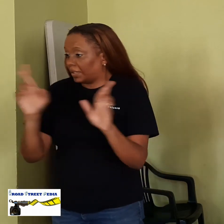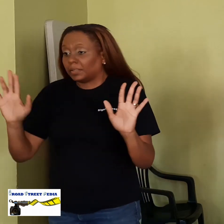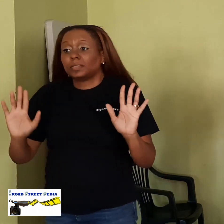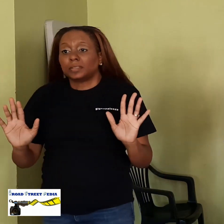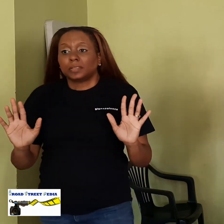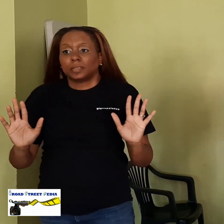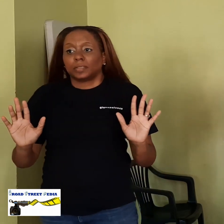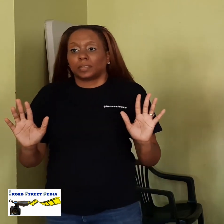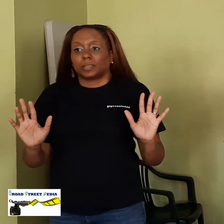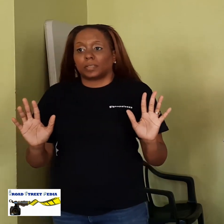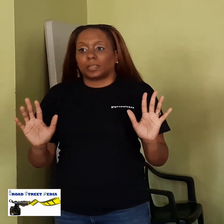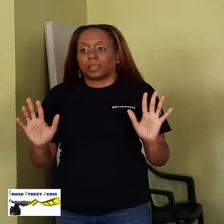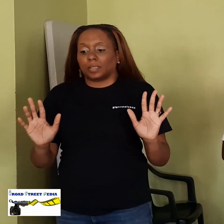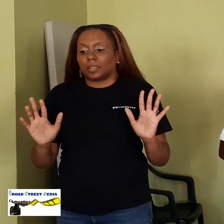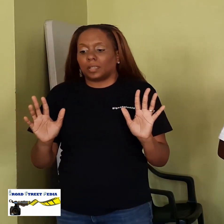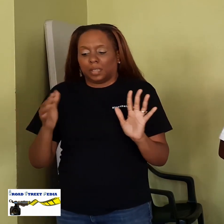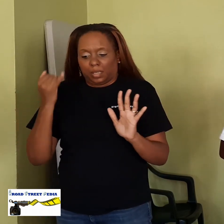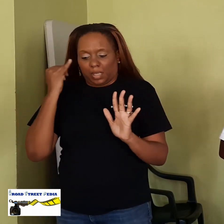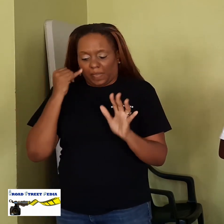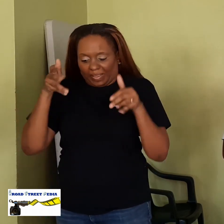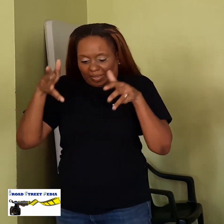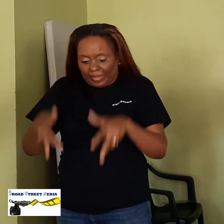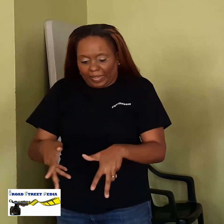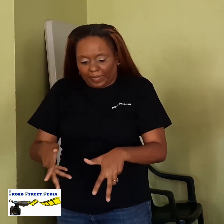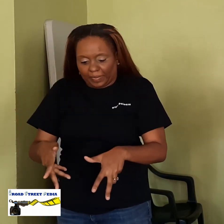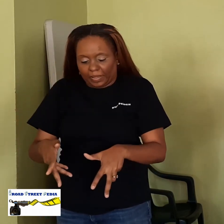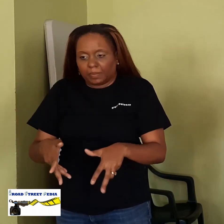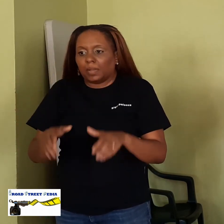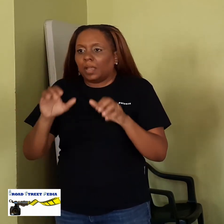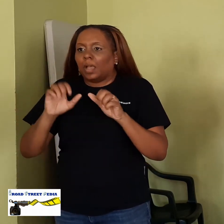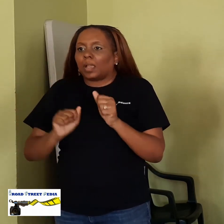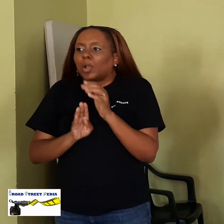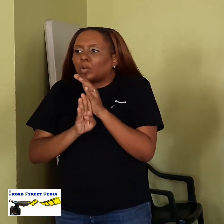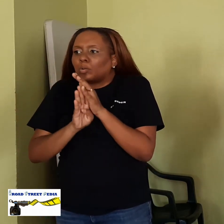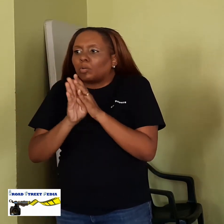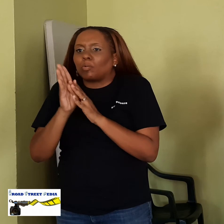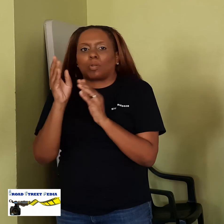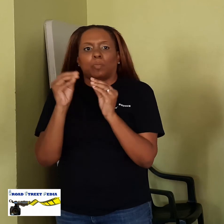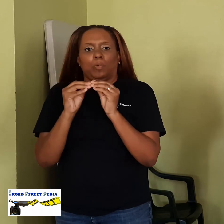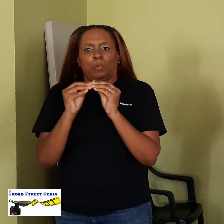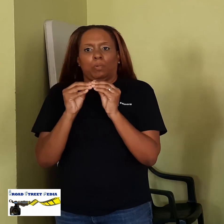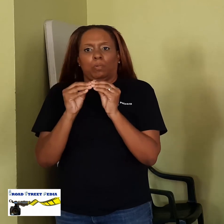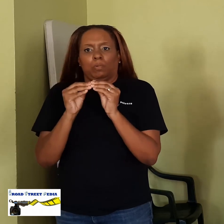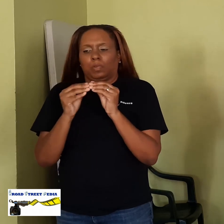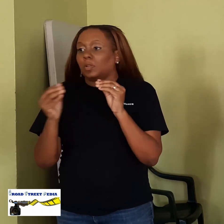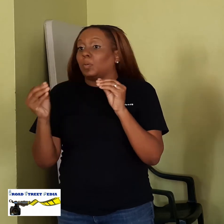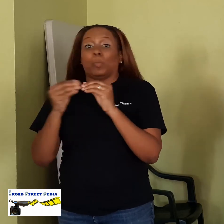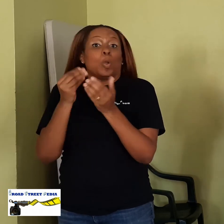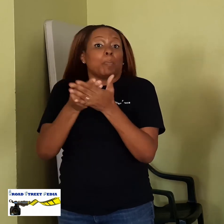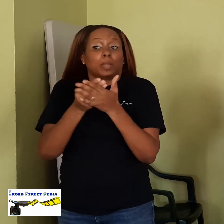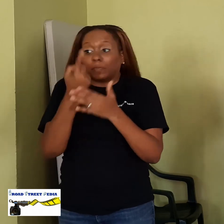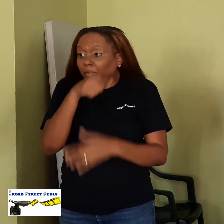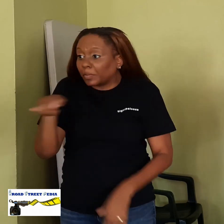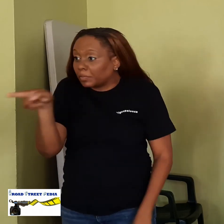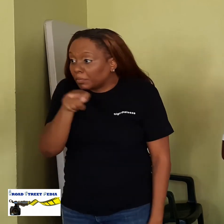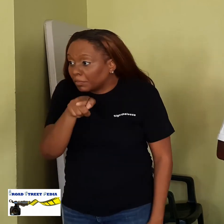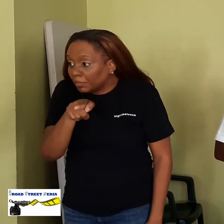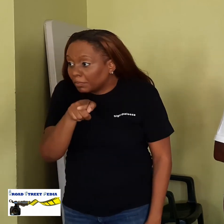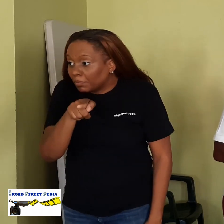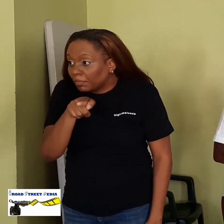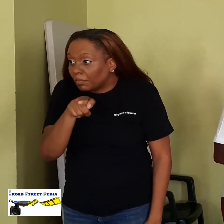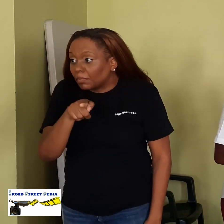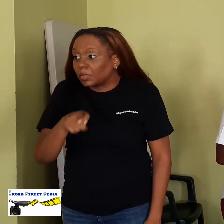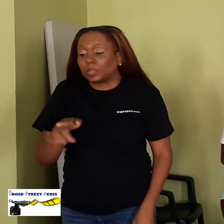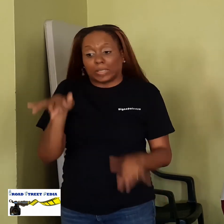will develop into the right harvesting size that will give you more weight, more money, and the desired size for that